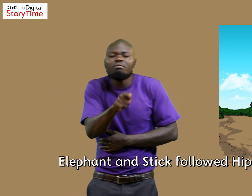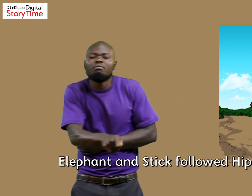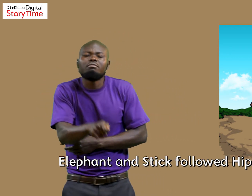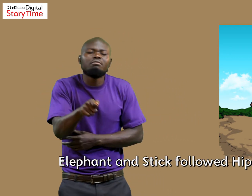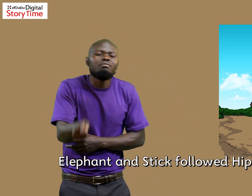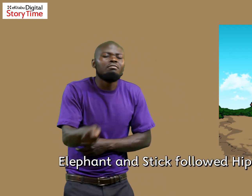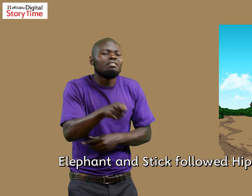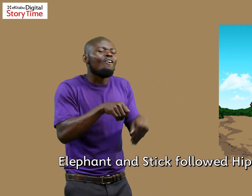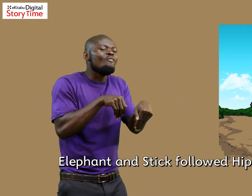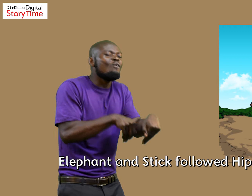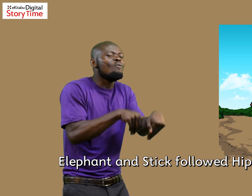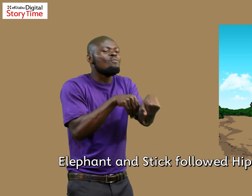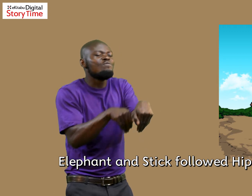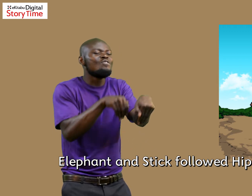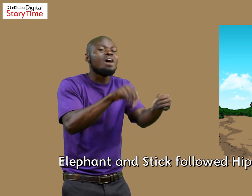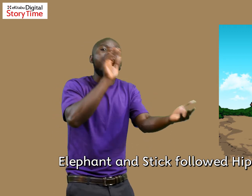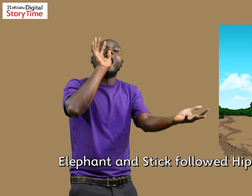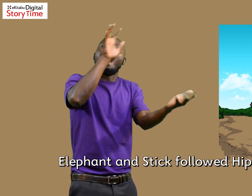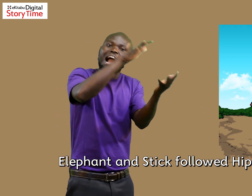Elephant and Stick followed Hippo.